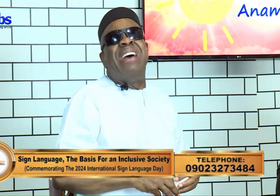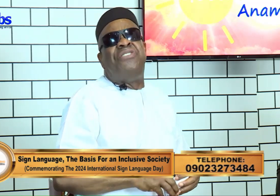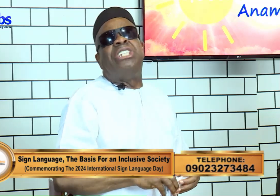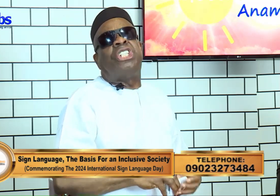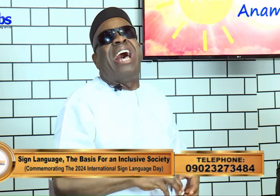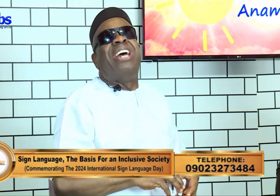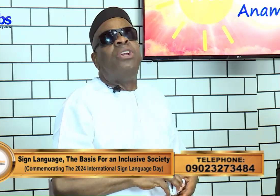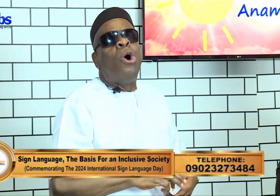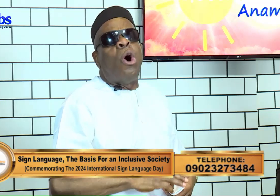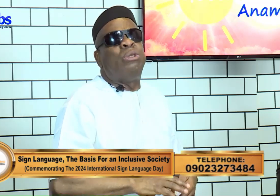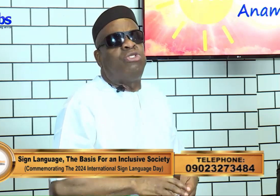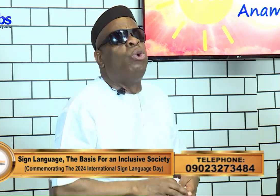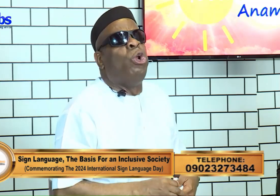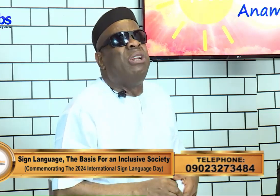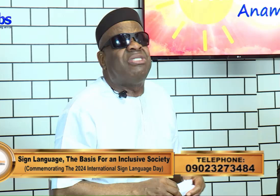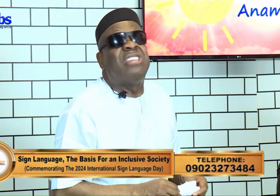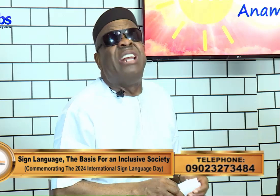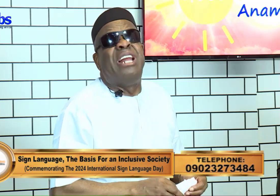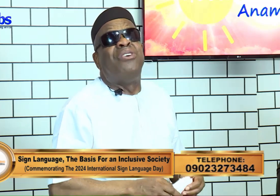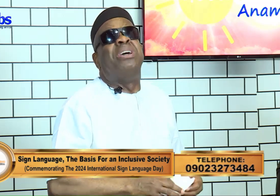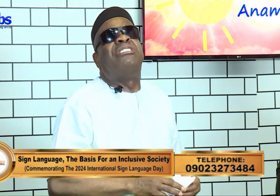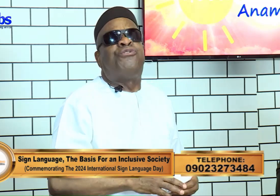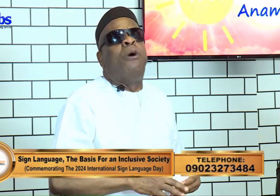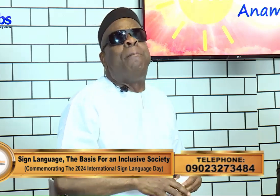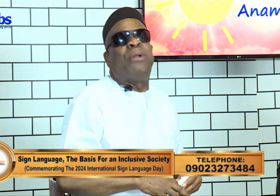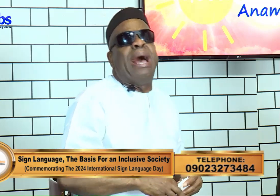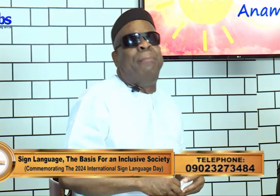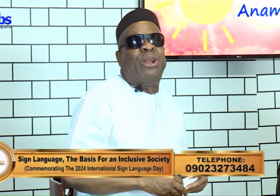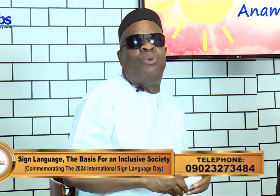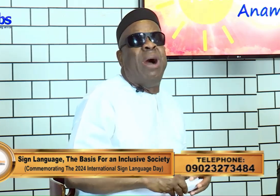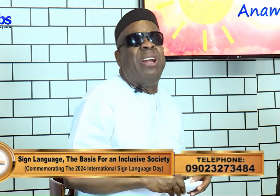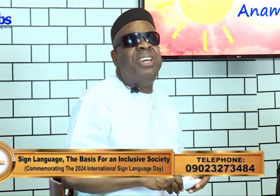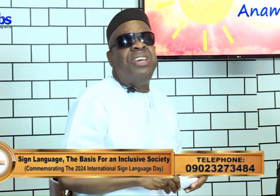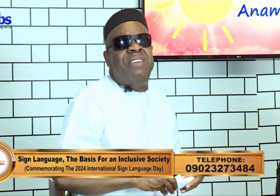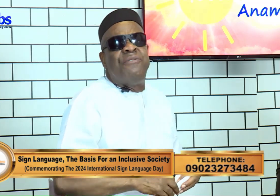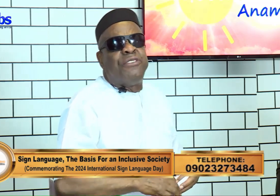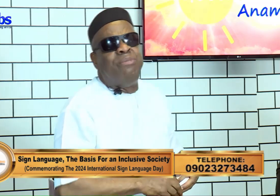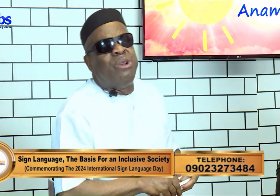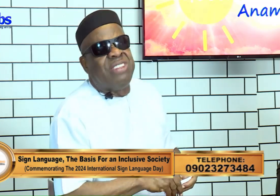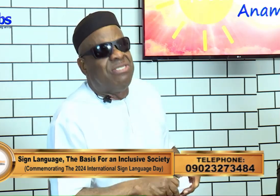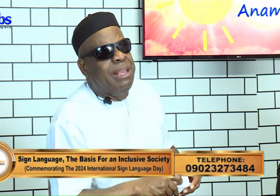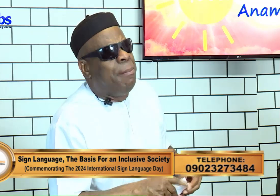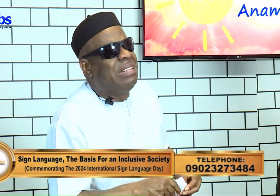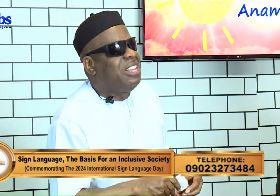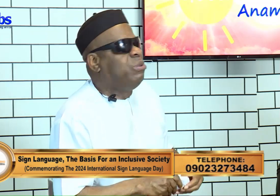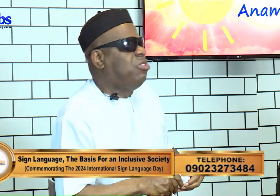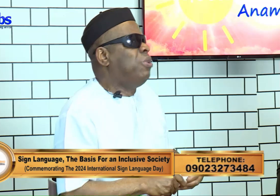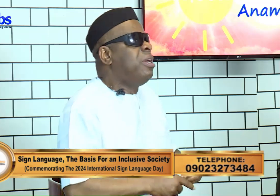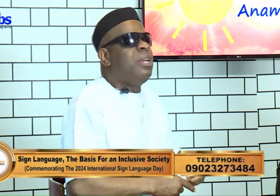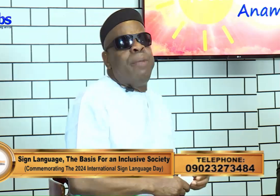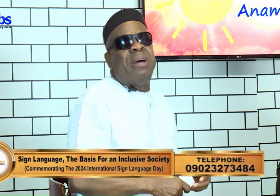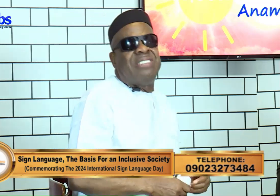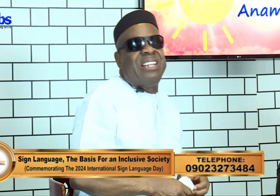student, every child ought to learn sign language from primary one, even from nursery. As Emma tells